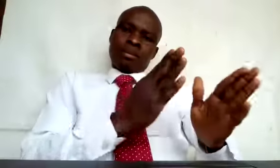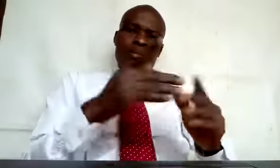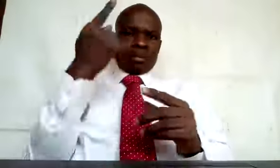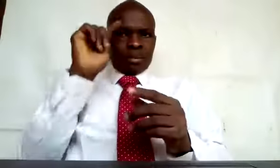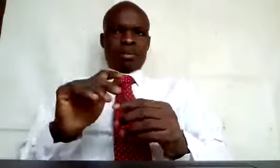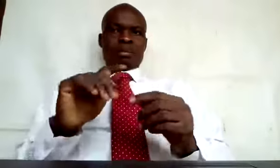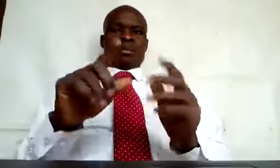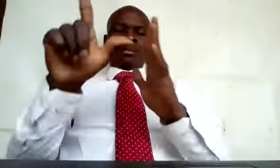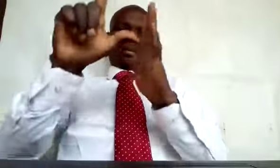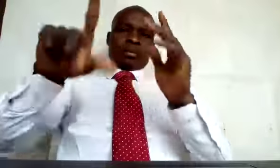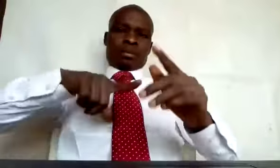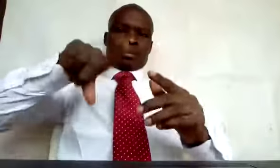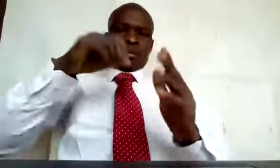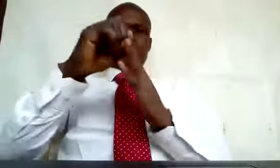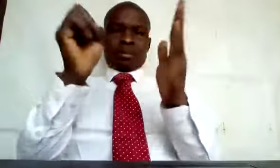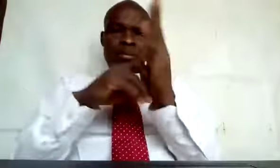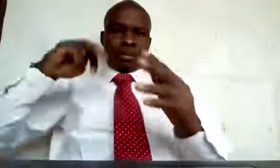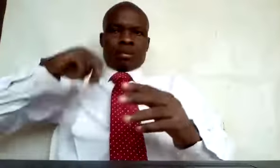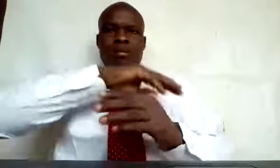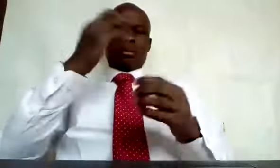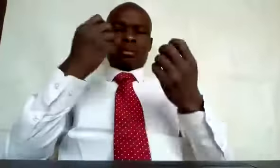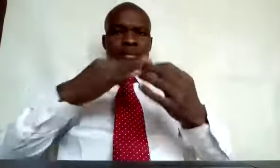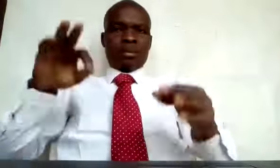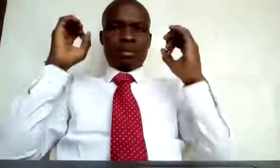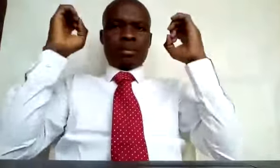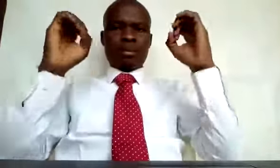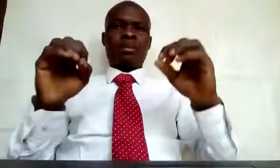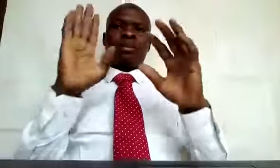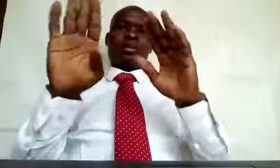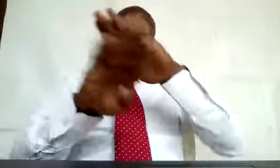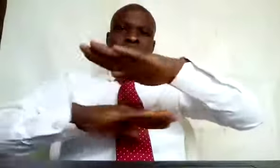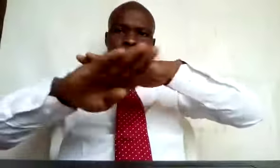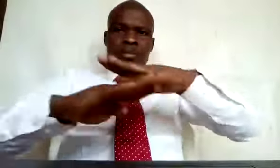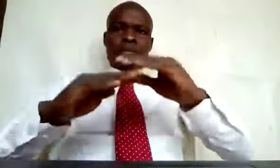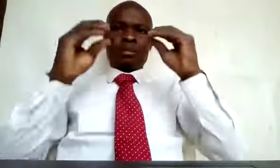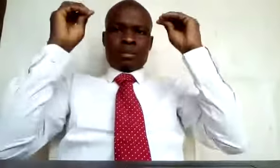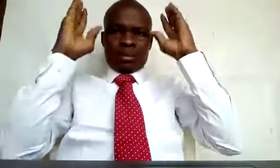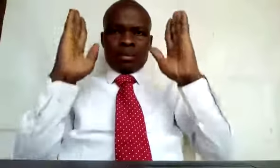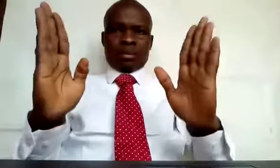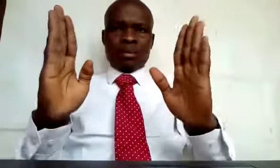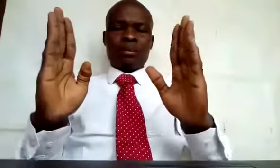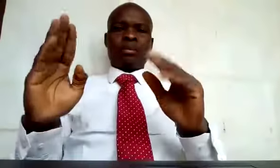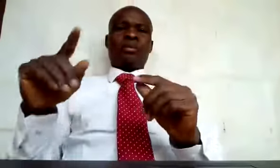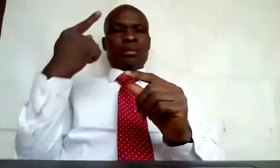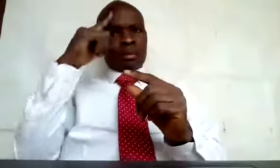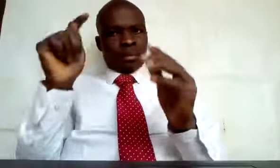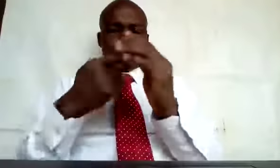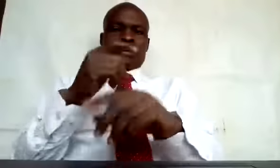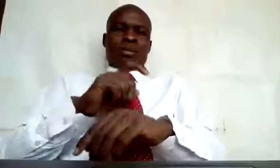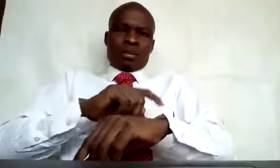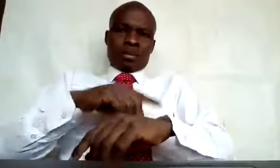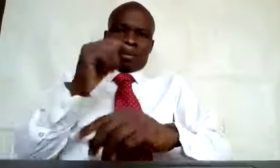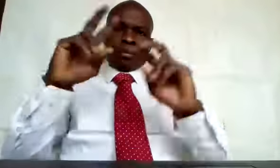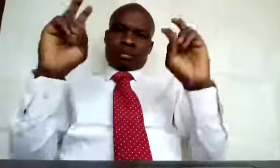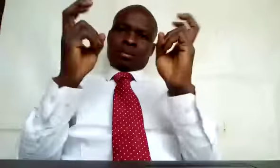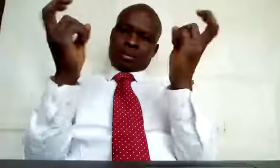of Education, and I'll be your basic science teacher for this session. The topic for today is living and non-living